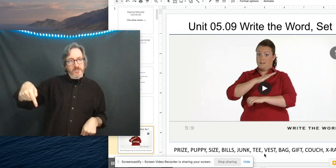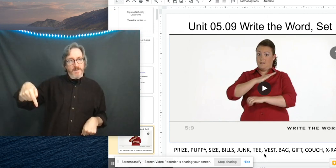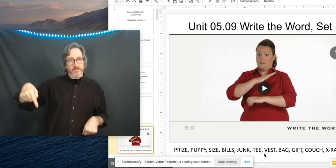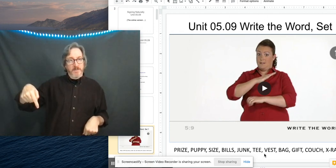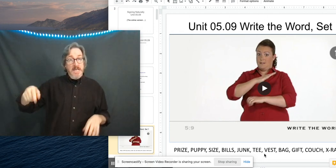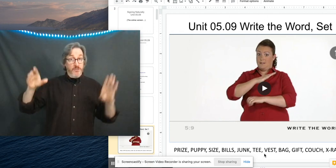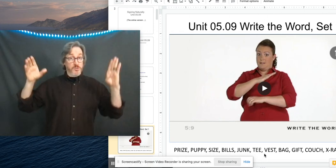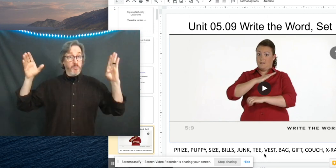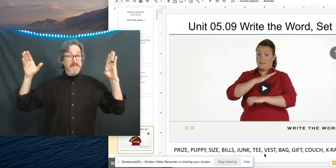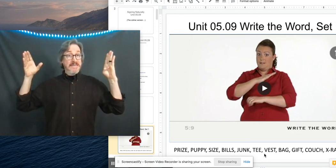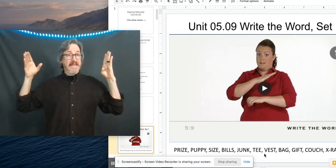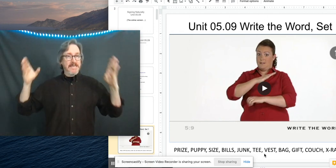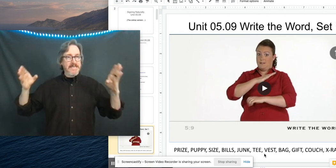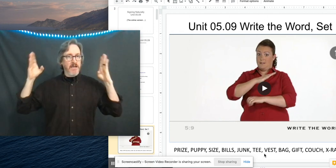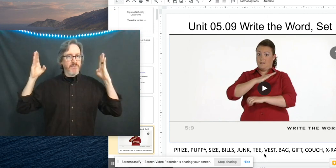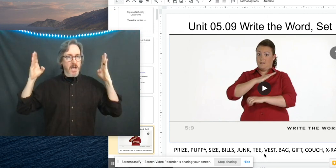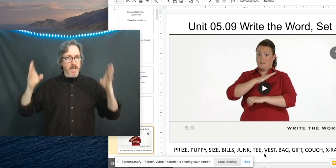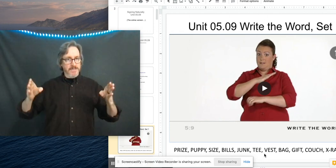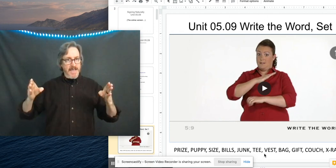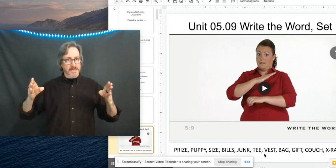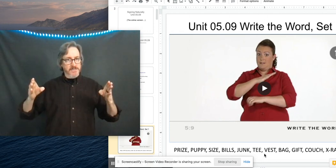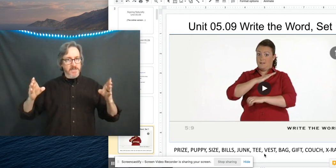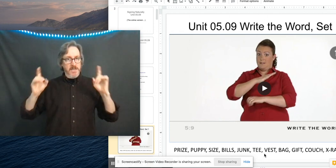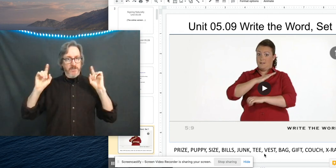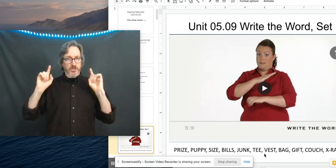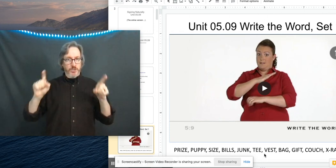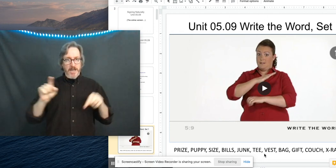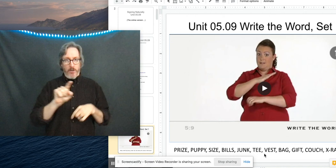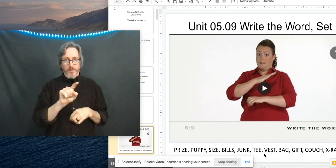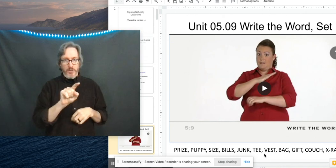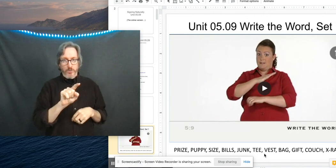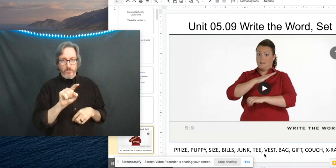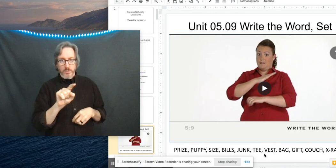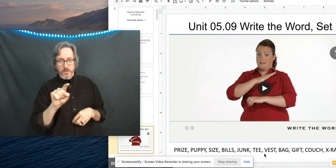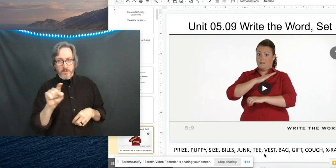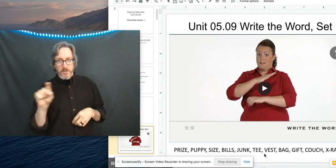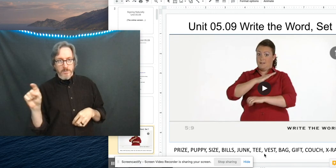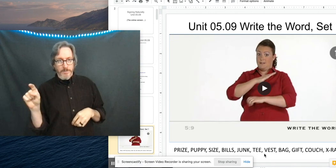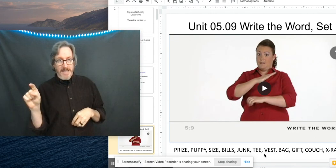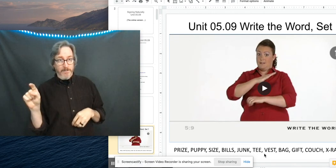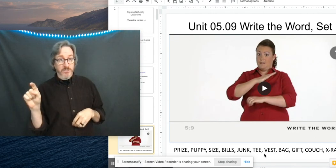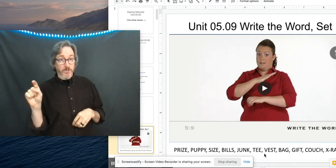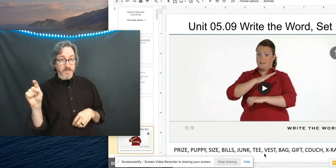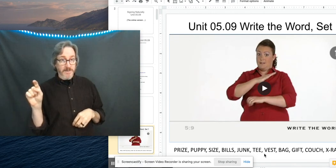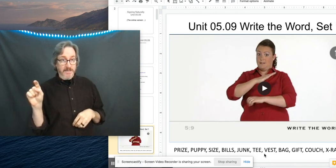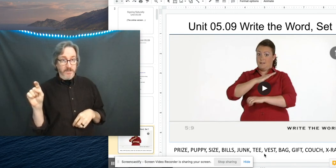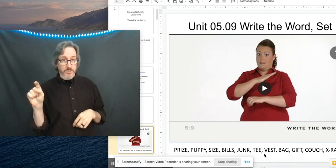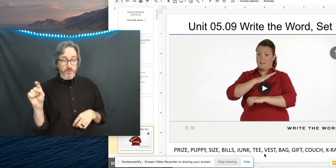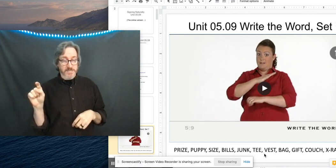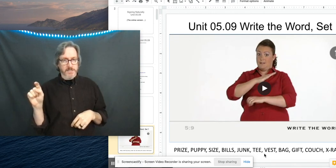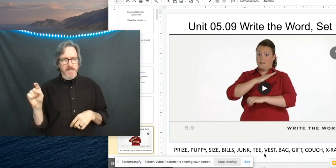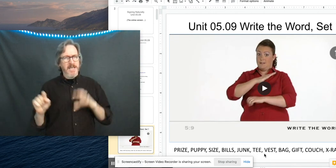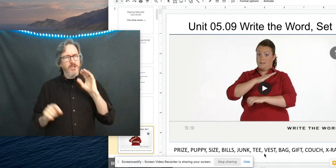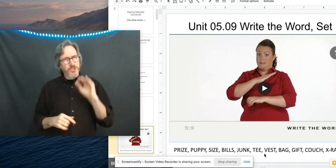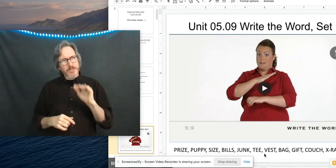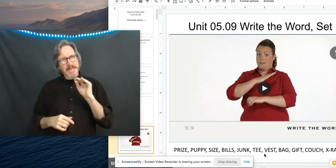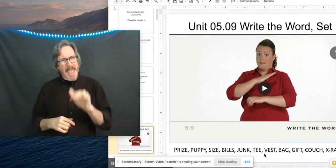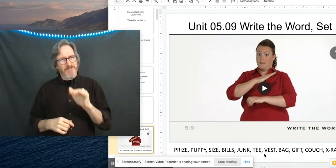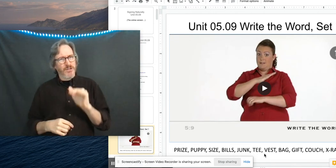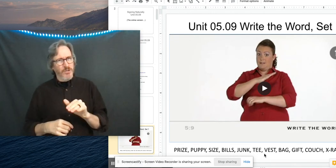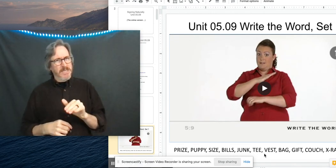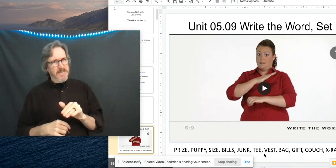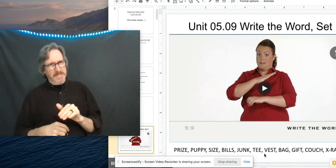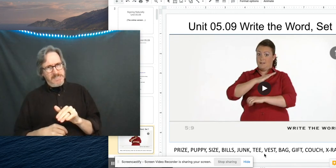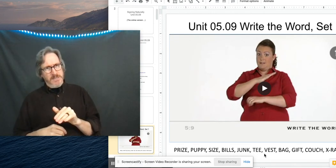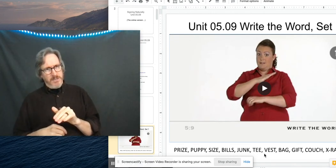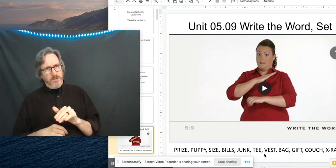she fingerspell? There's plenty of context that should help you be able to eliminate the other choices. You shouldn't have